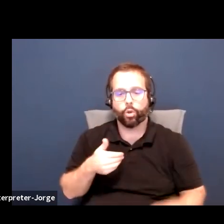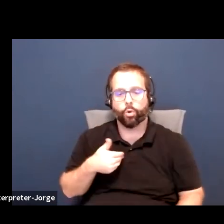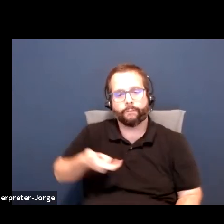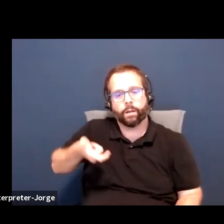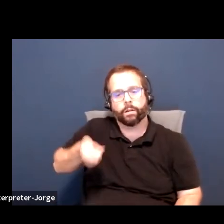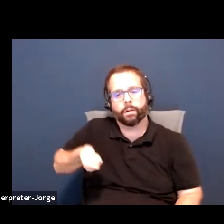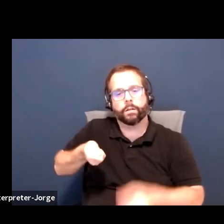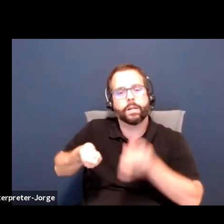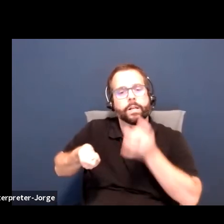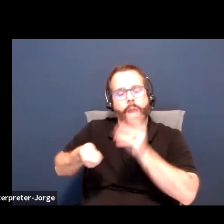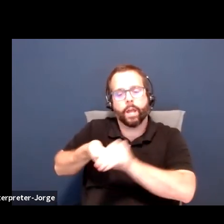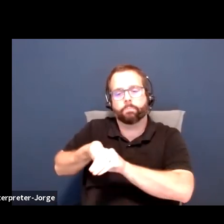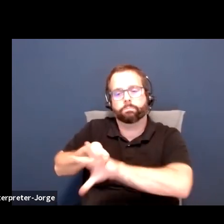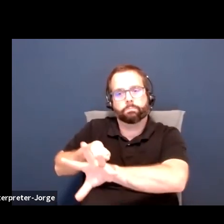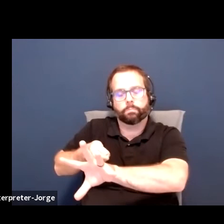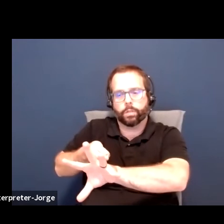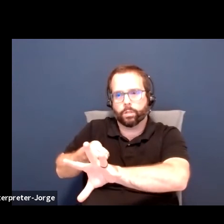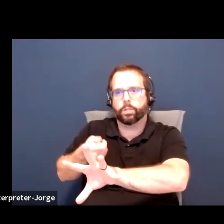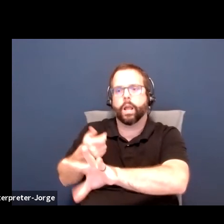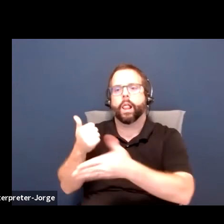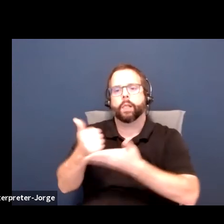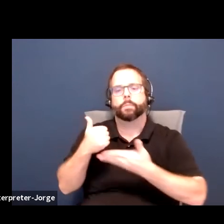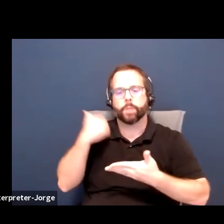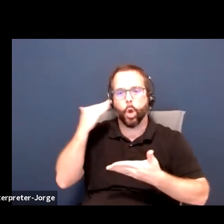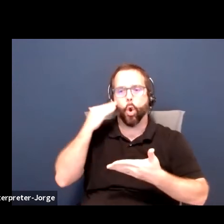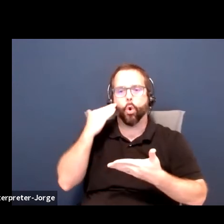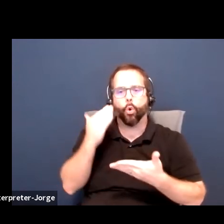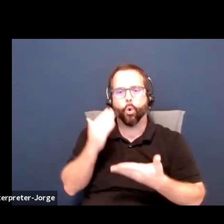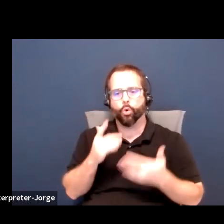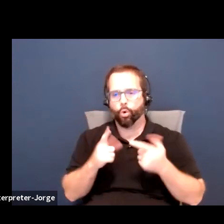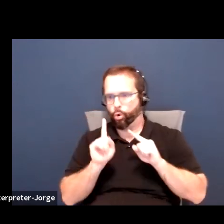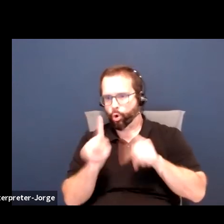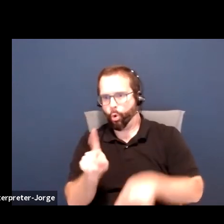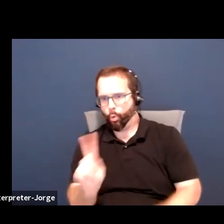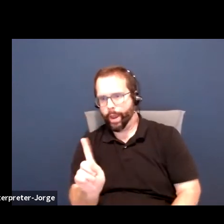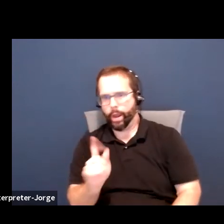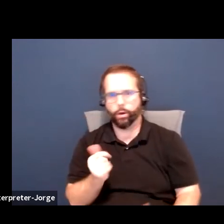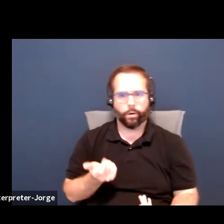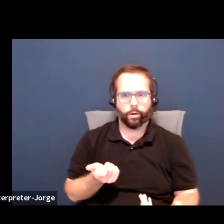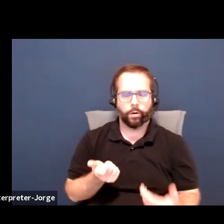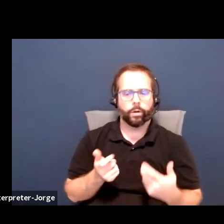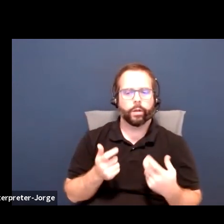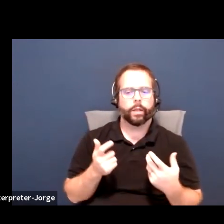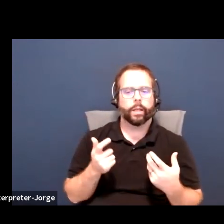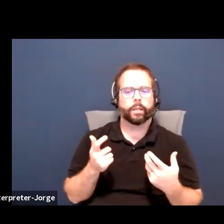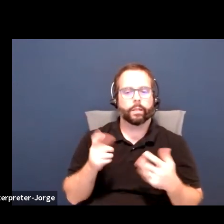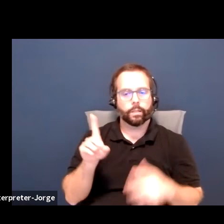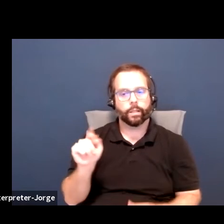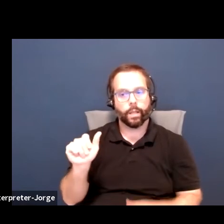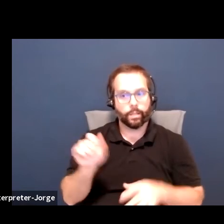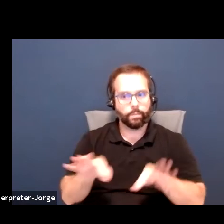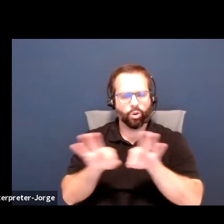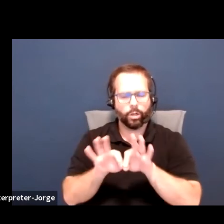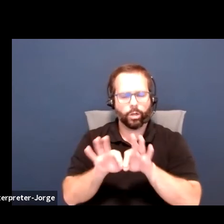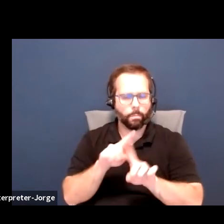go in to make your program work. So data is so important. And in a minute, I will